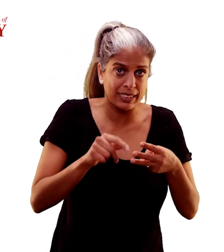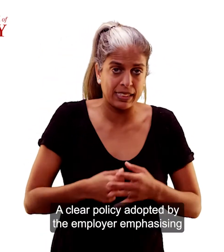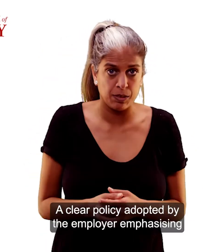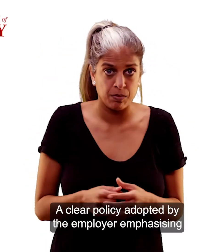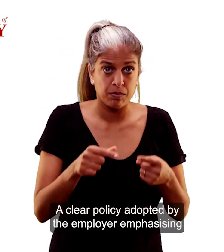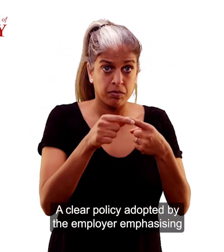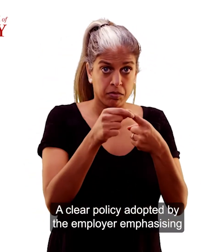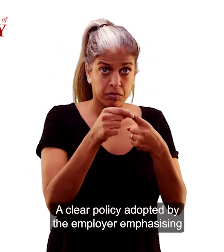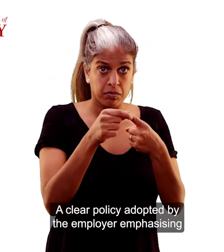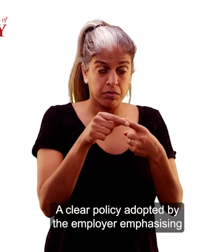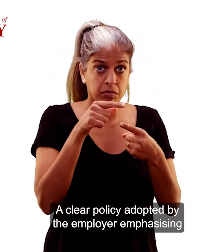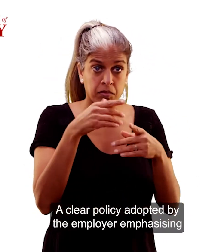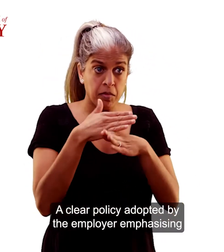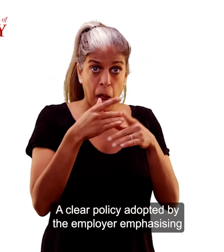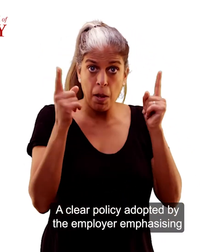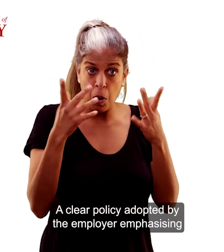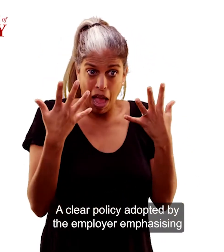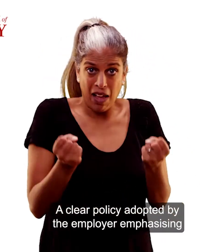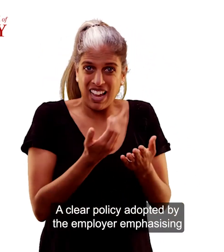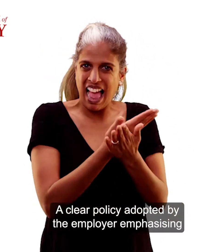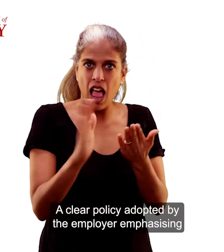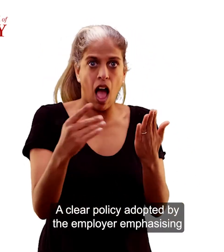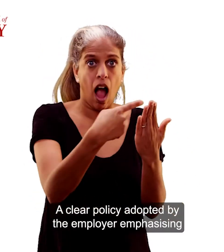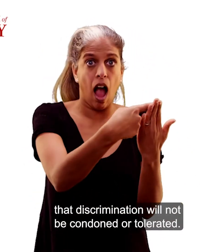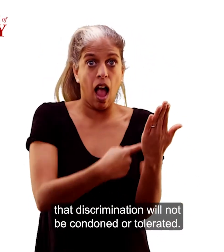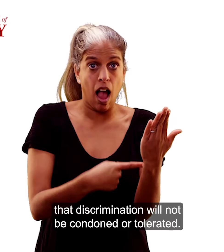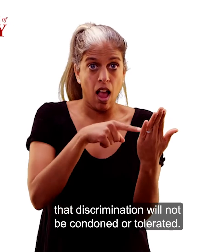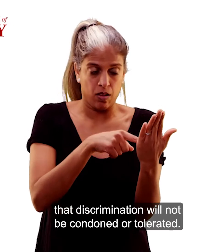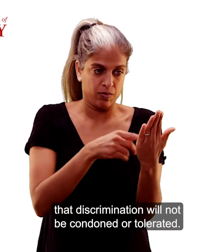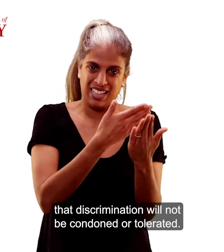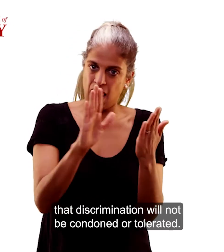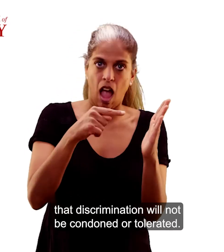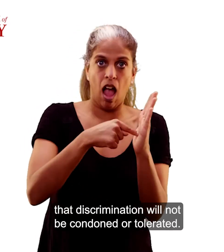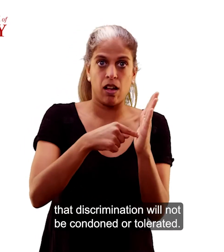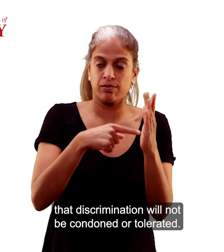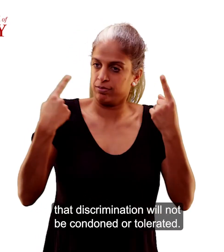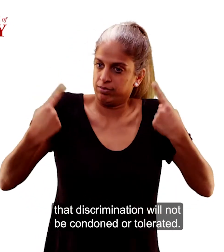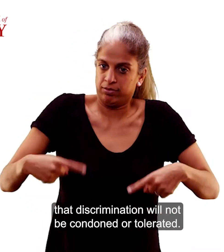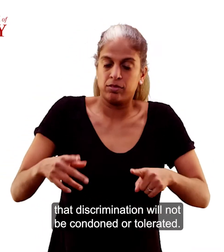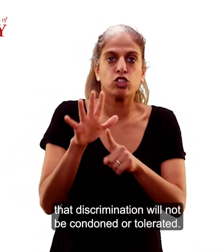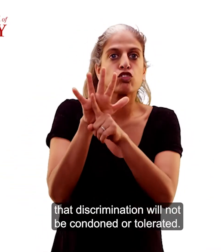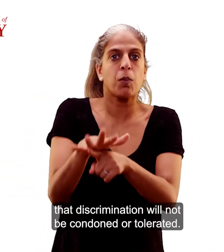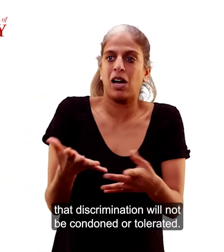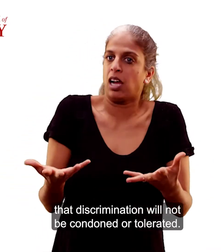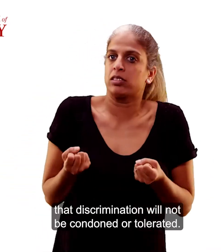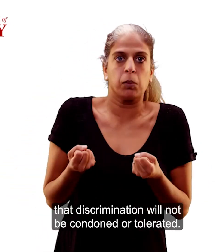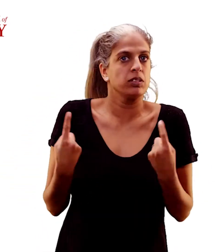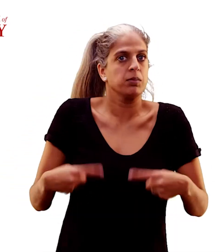a clear policy adopted by the employer emphasising that discrimination will not be condoned or tolerated.